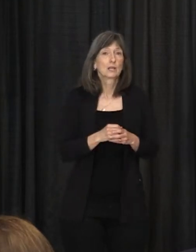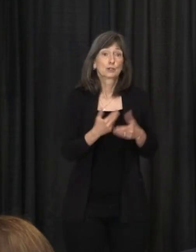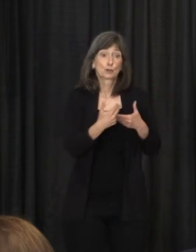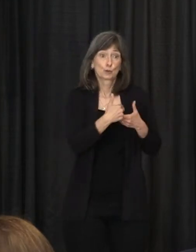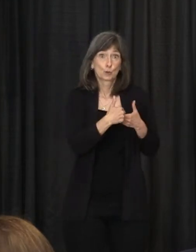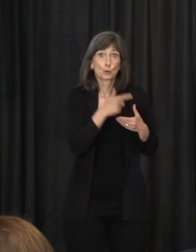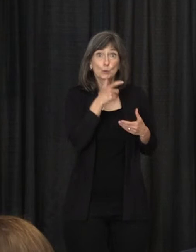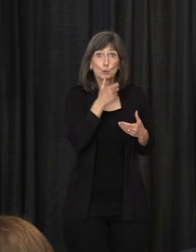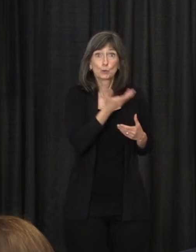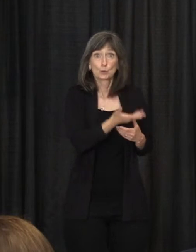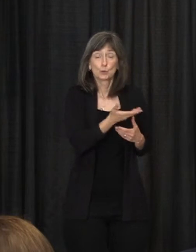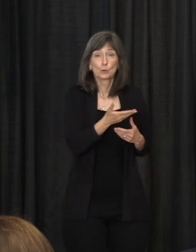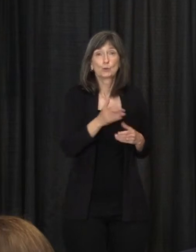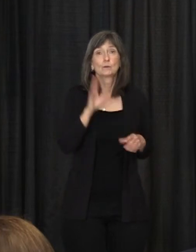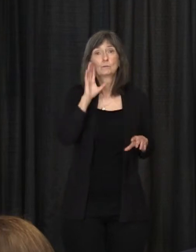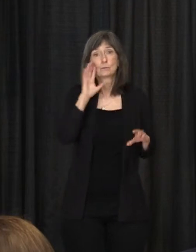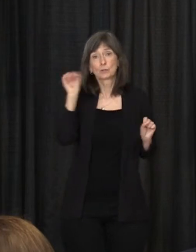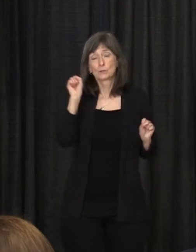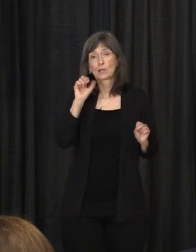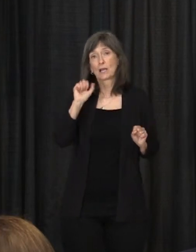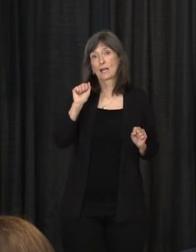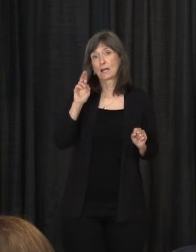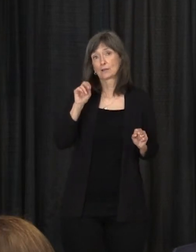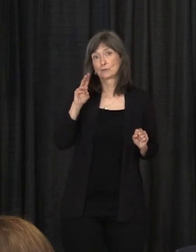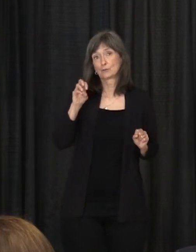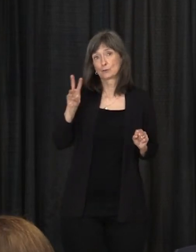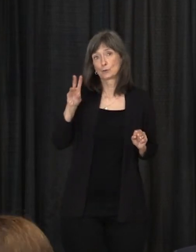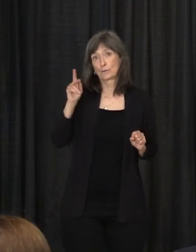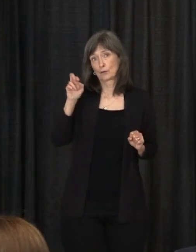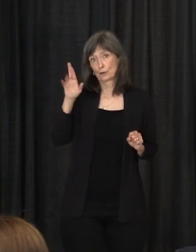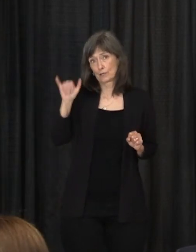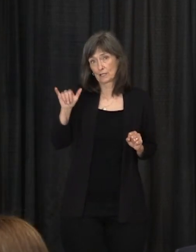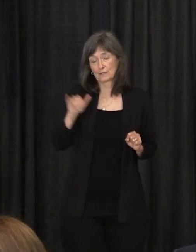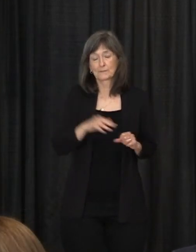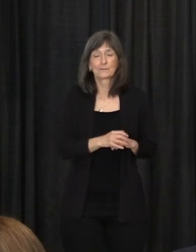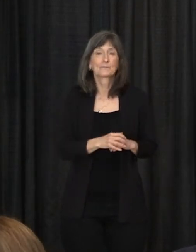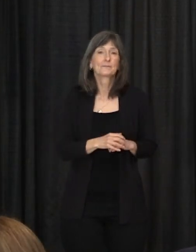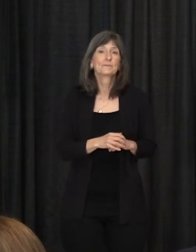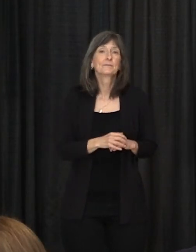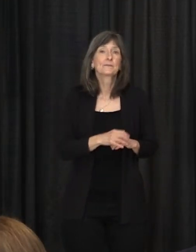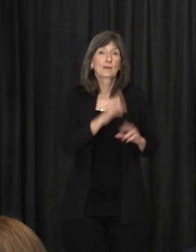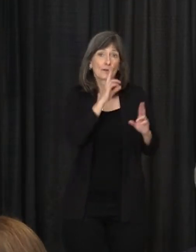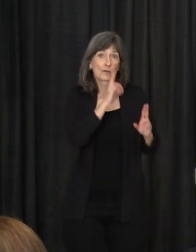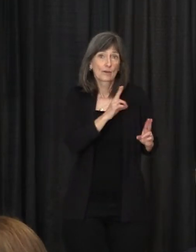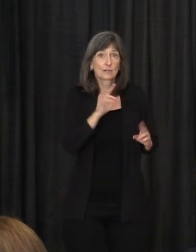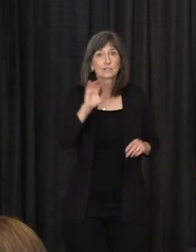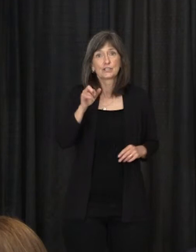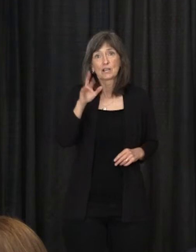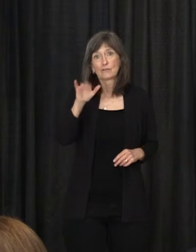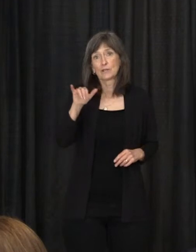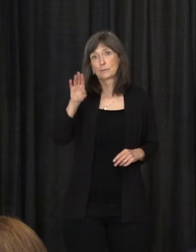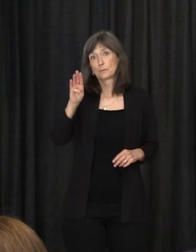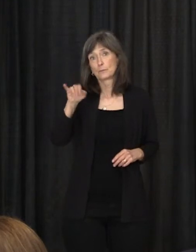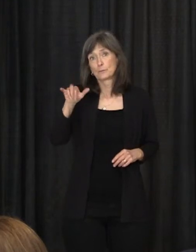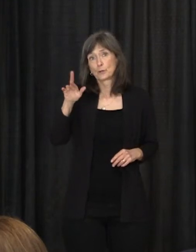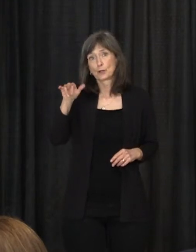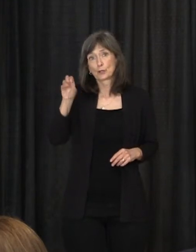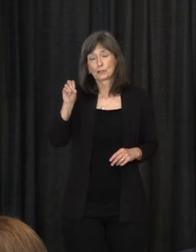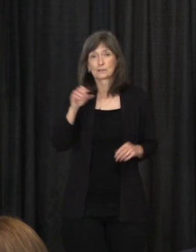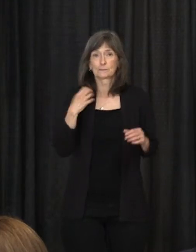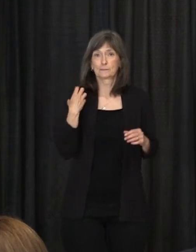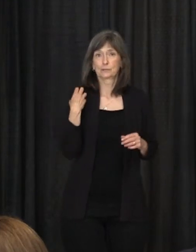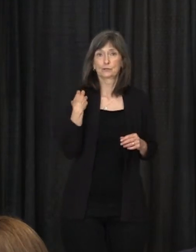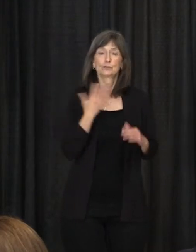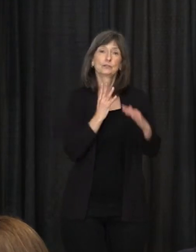the Honorable Andrew Furey, Premier of Newfoundland and Labrador, the Honorable Jerry Byrne, Minister of